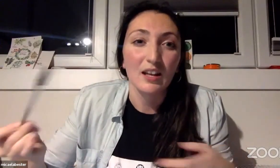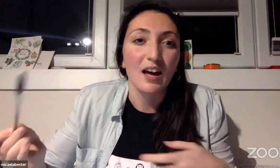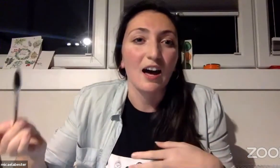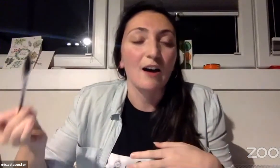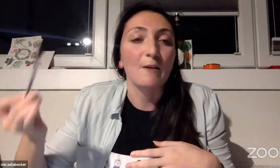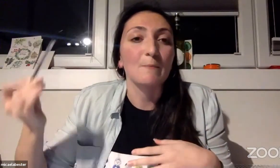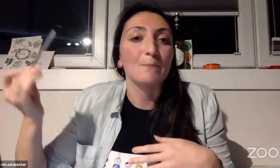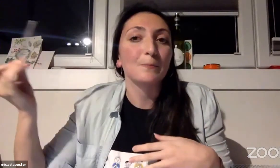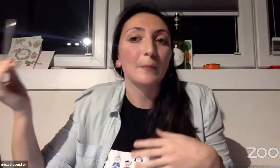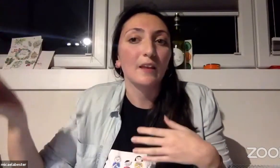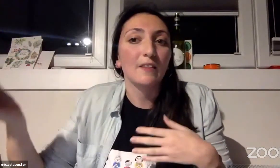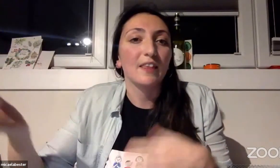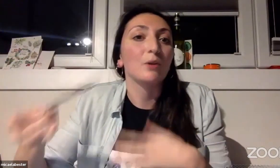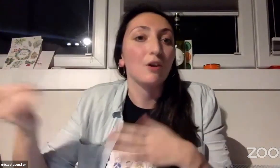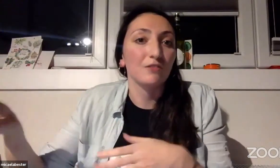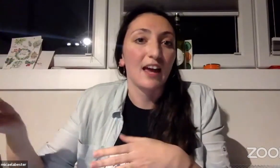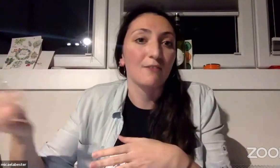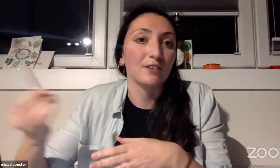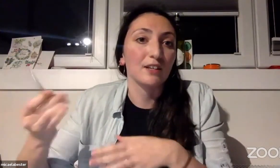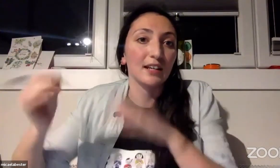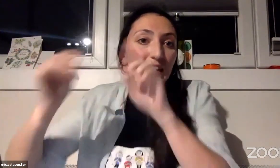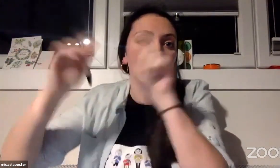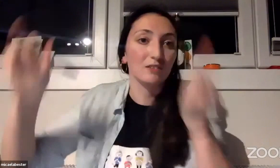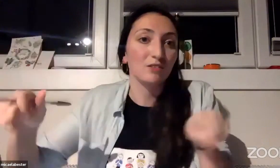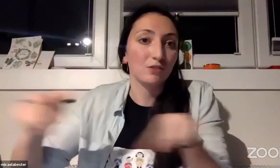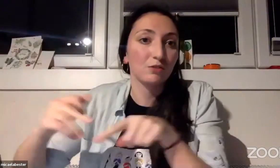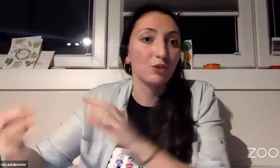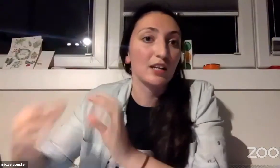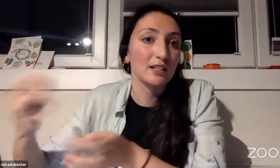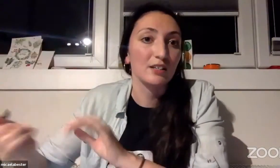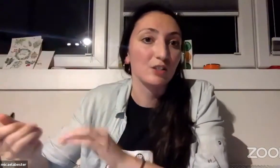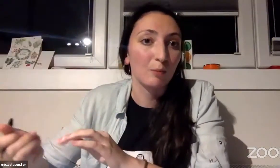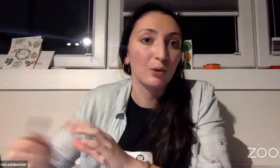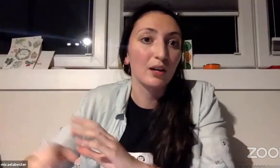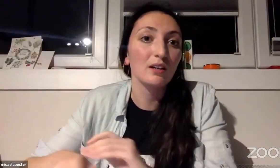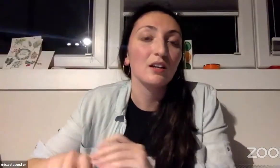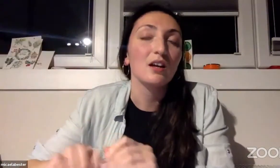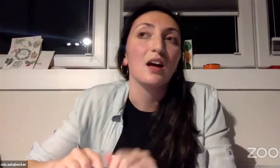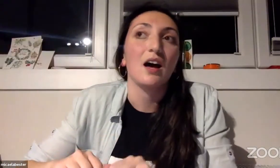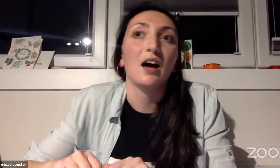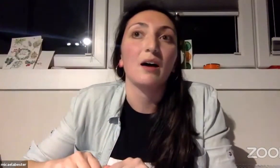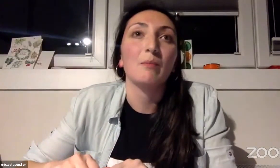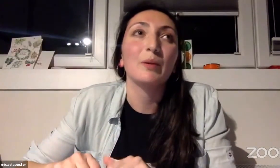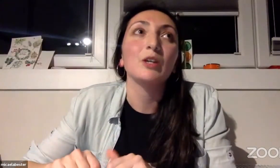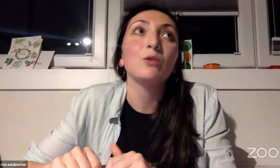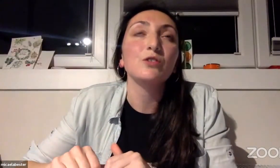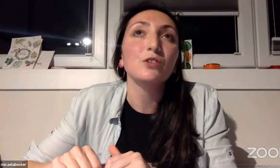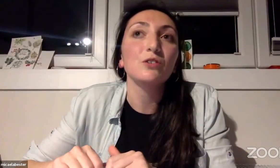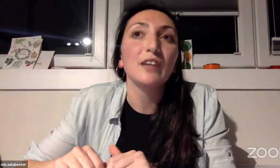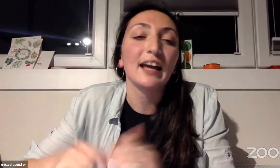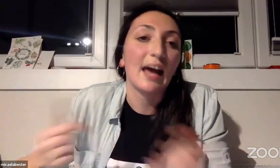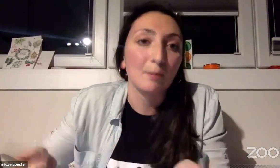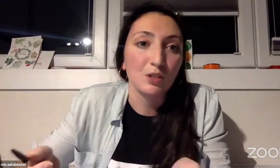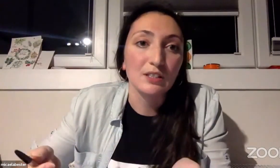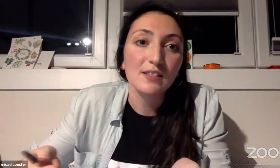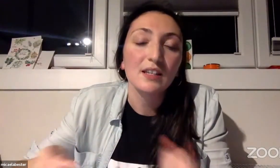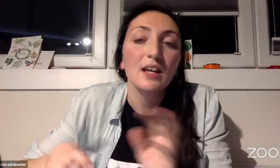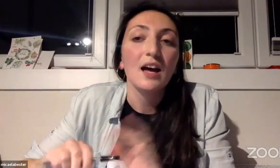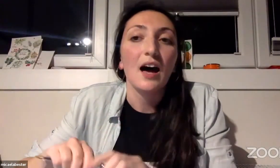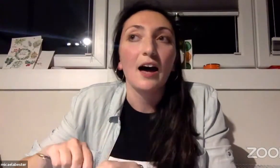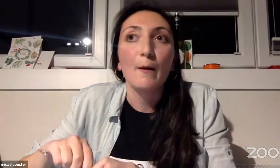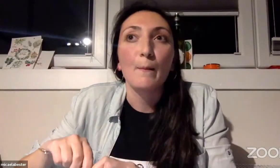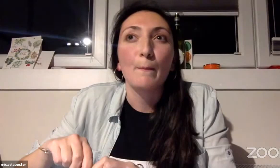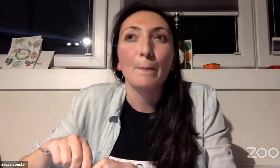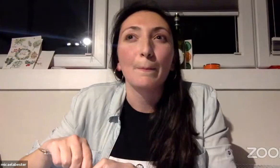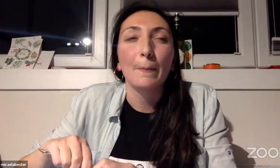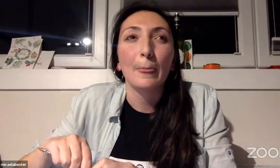example. They will often have an in-screen interpreter, but you also get captions.